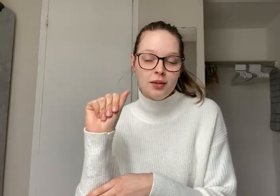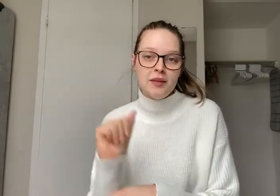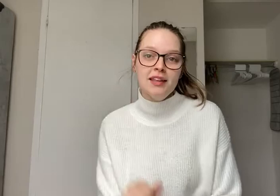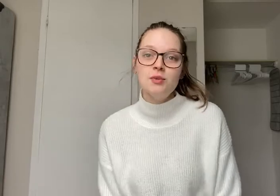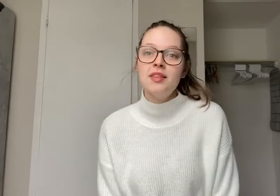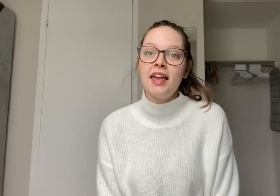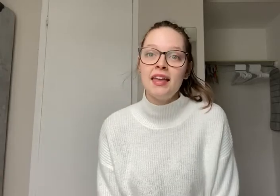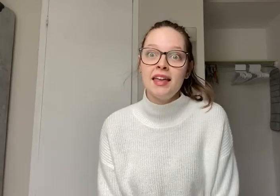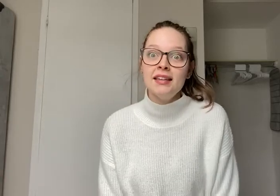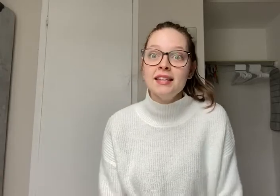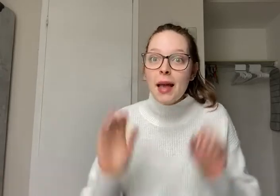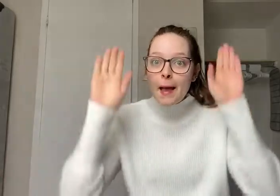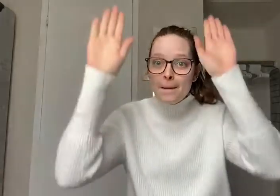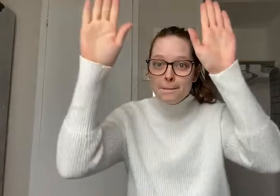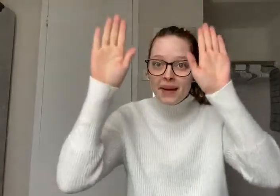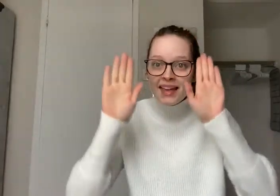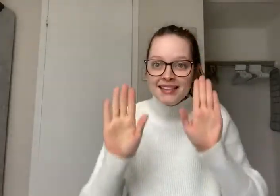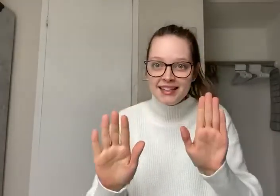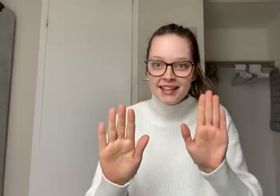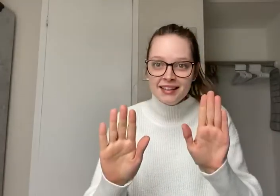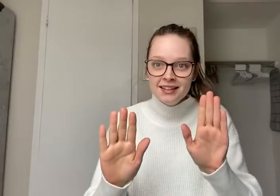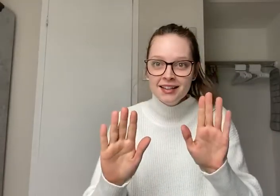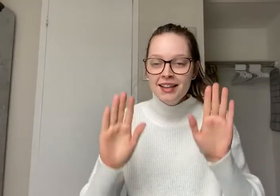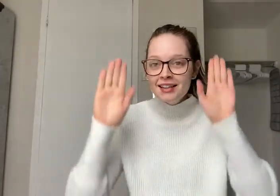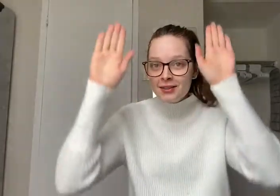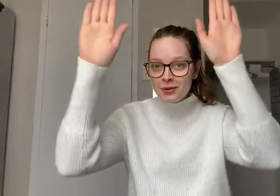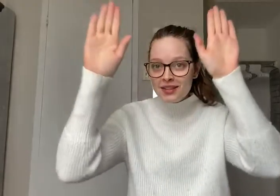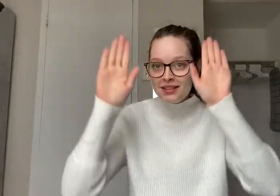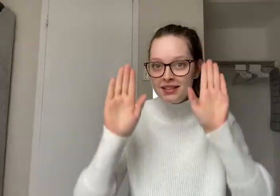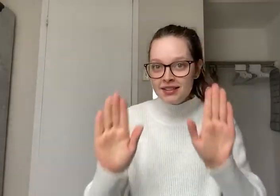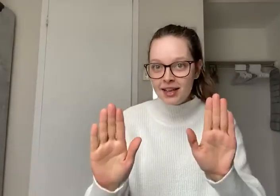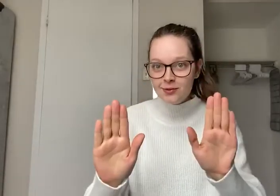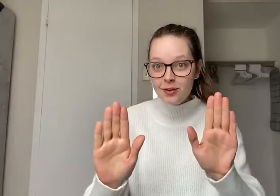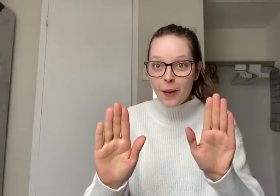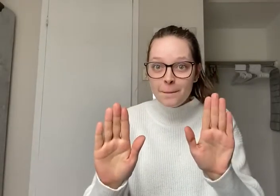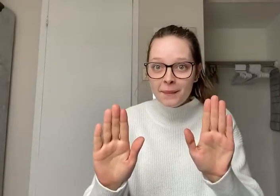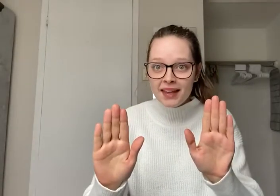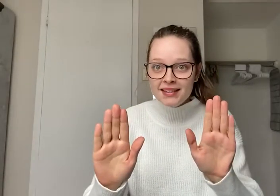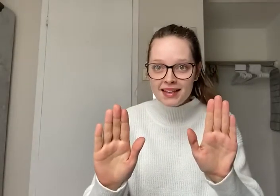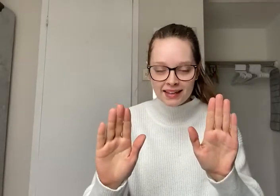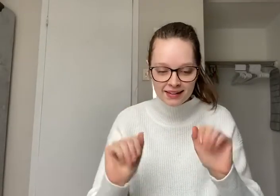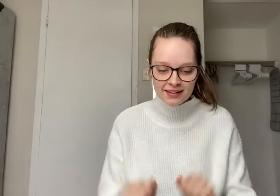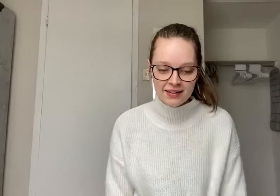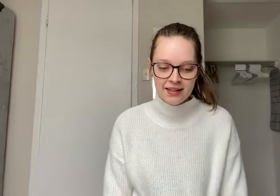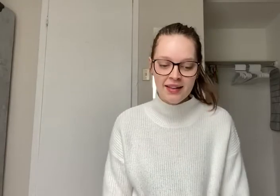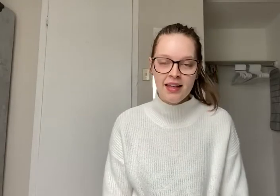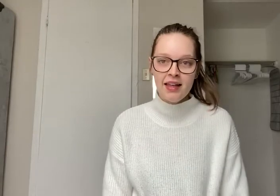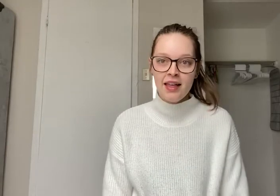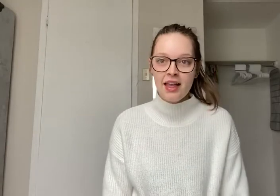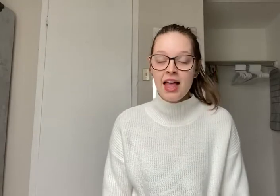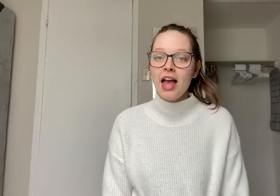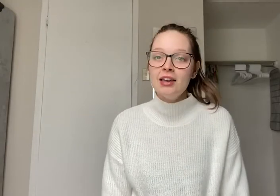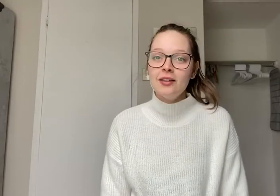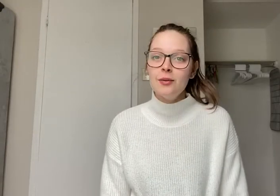begins with A is amazing. So this is the sign for amazing. Another word